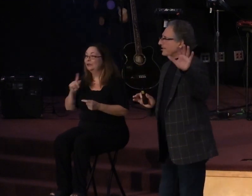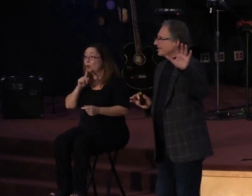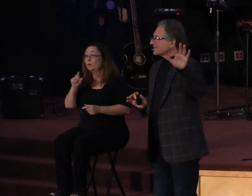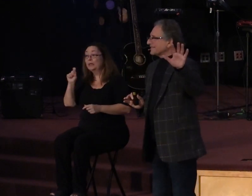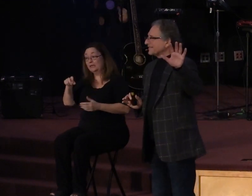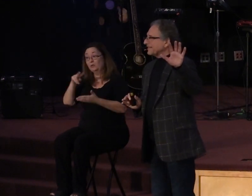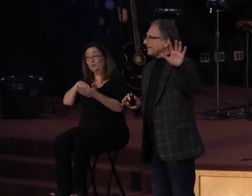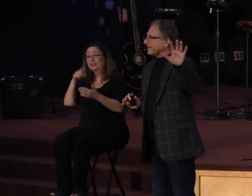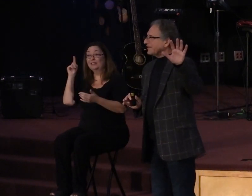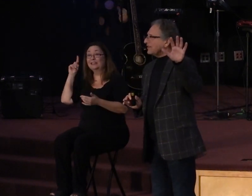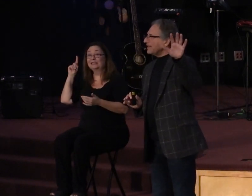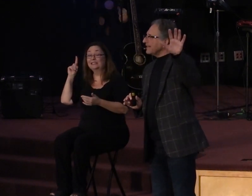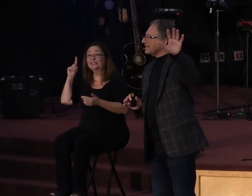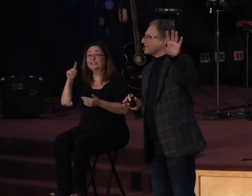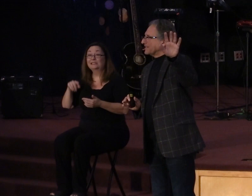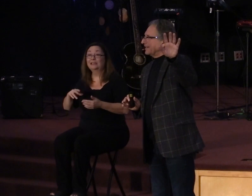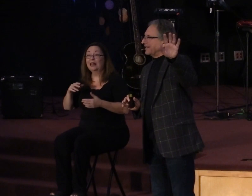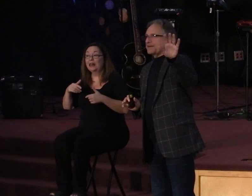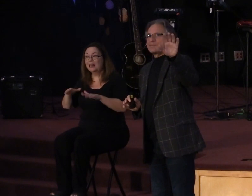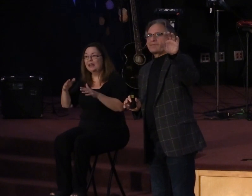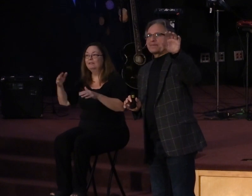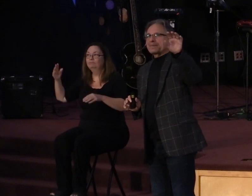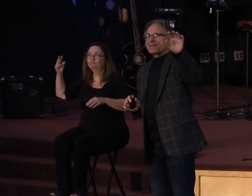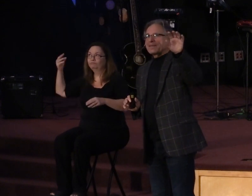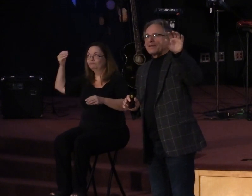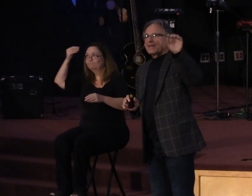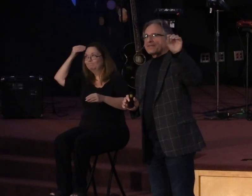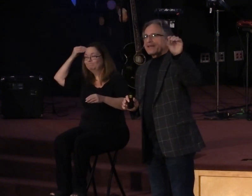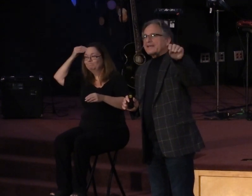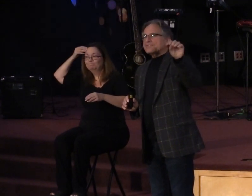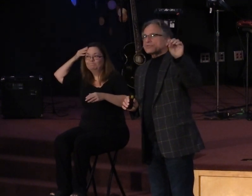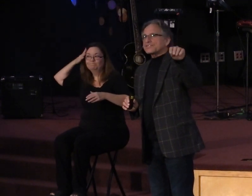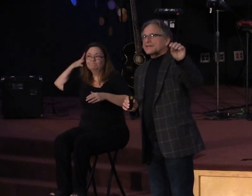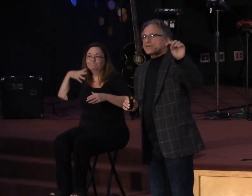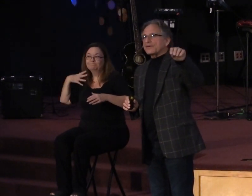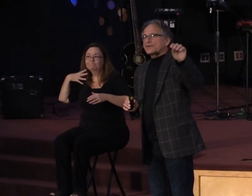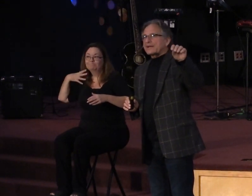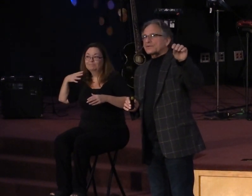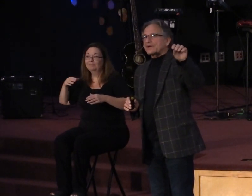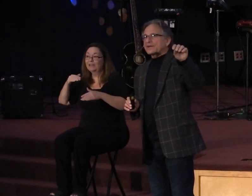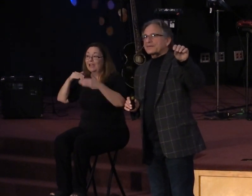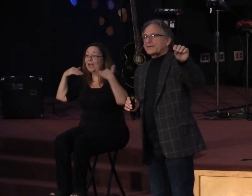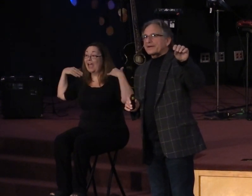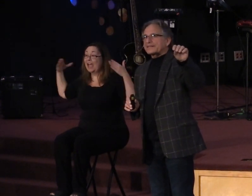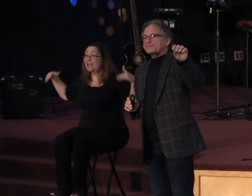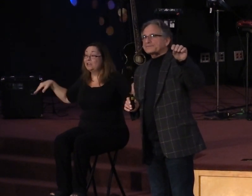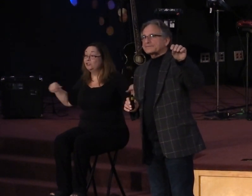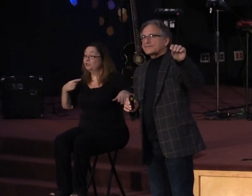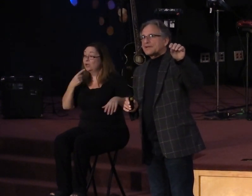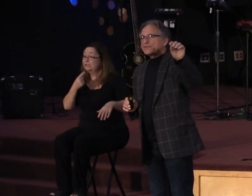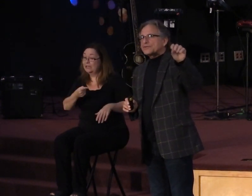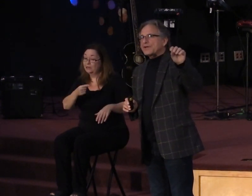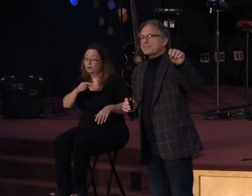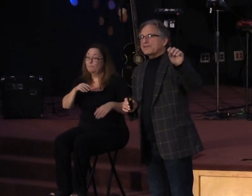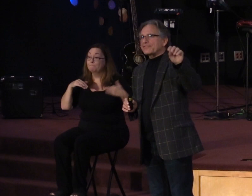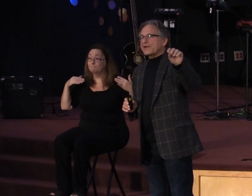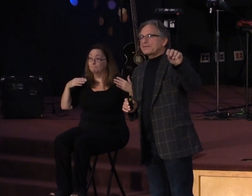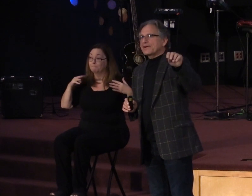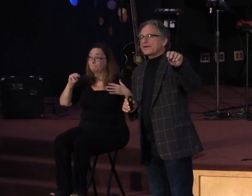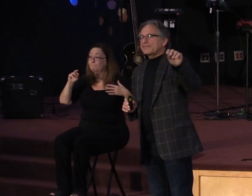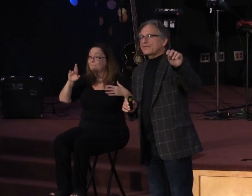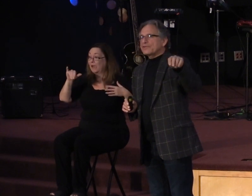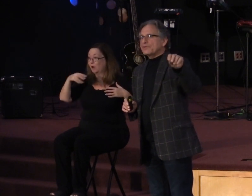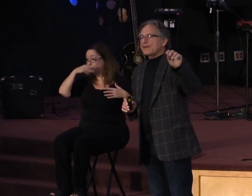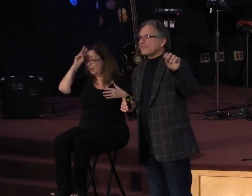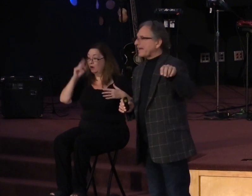need to read this. You need to let this sink in. The angel said to her, now we're talking to Mary, "Do not be